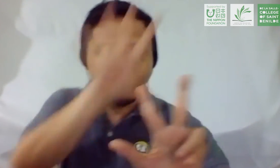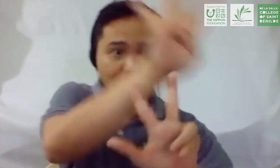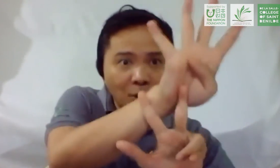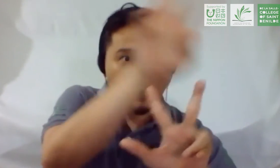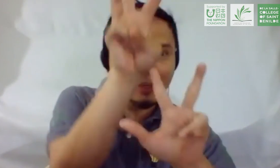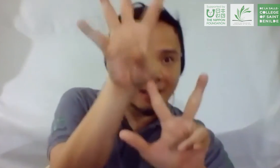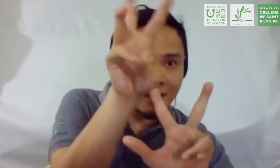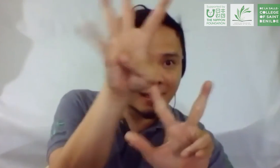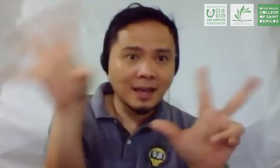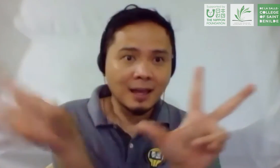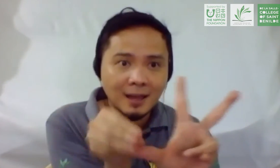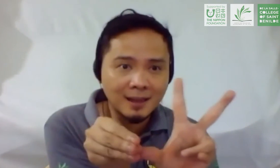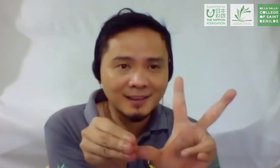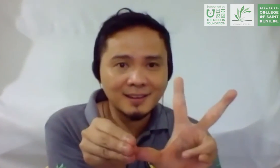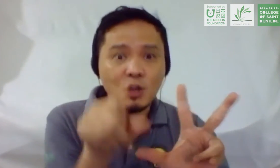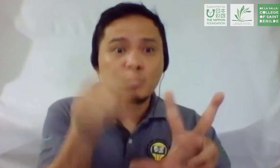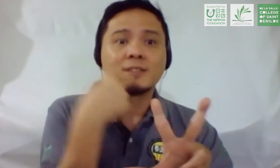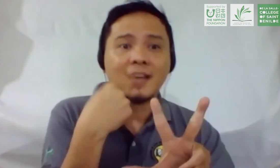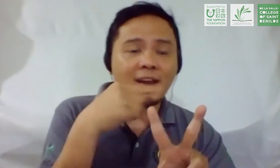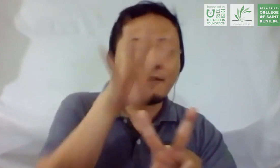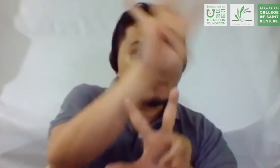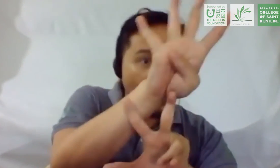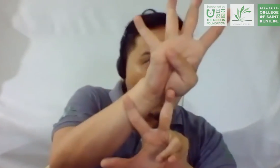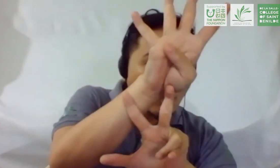Now you told me 4 is the subject.